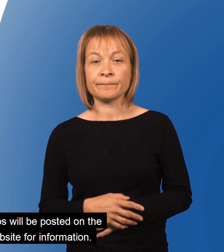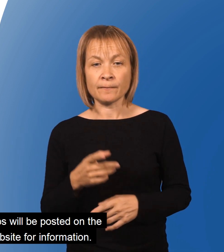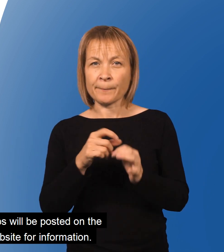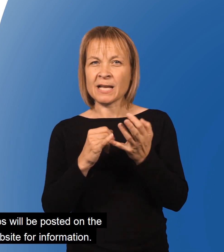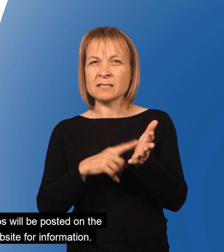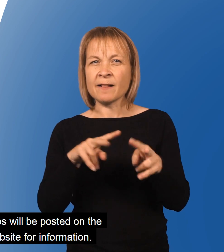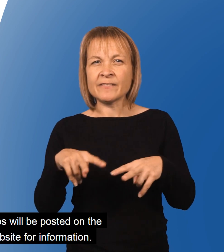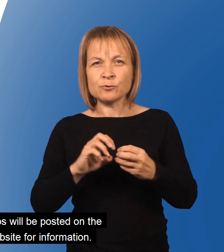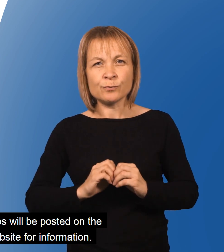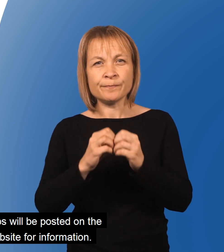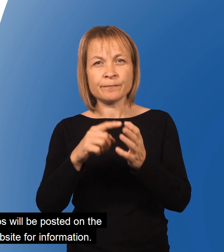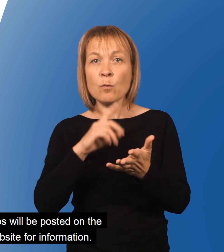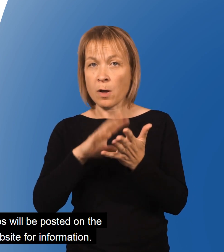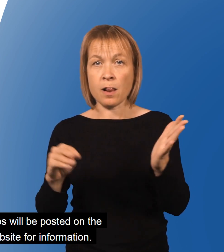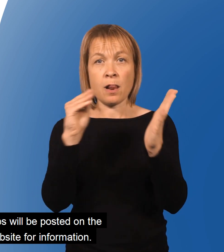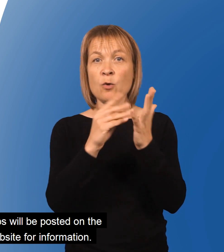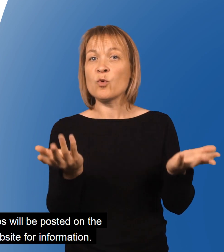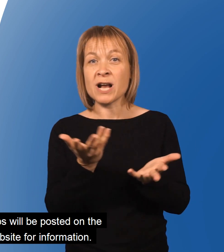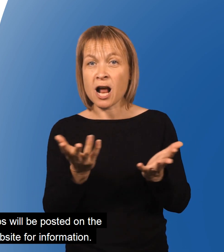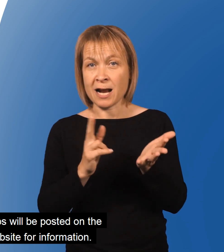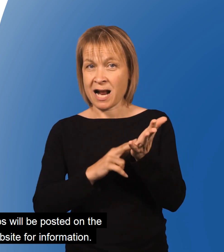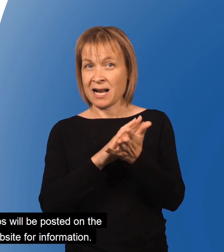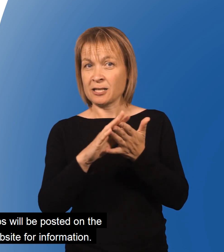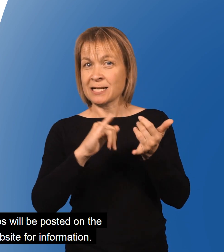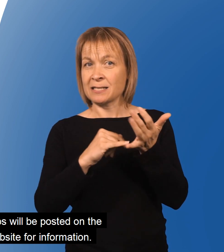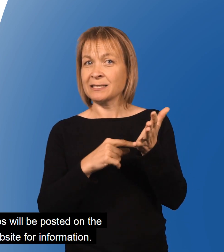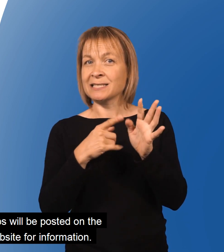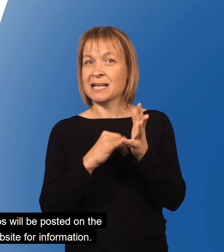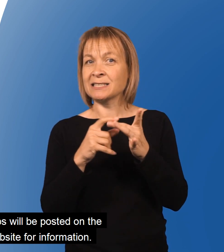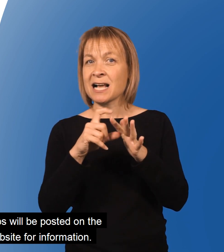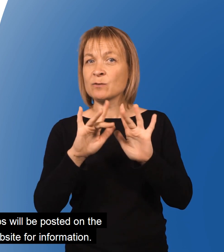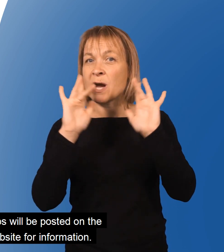These BSL videos will be posted on the NHS Tayside website for information.